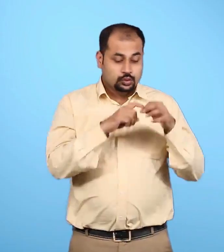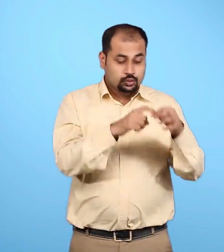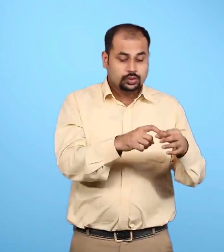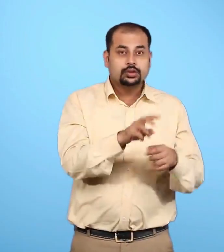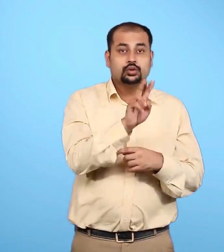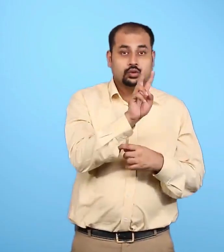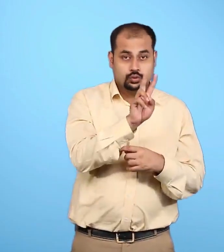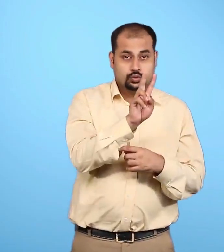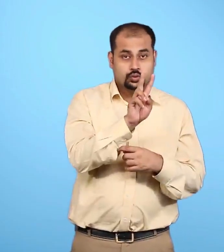2.